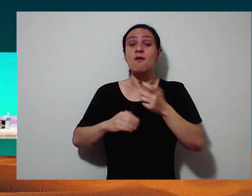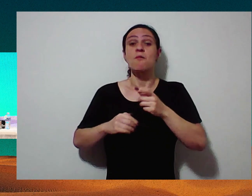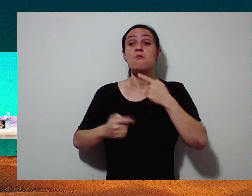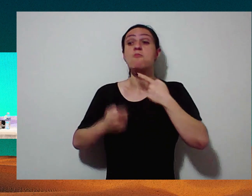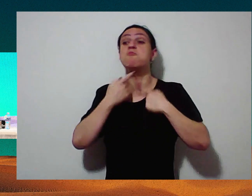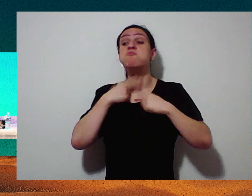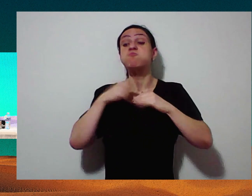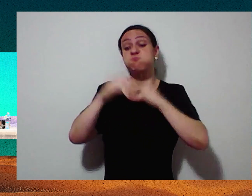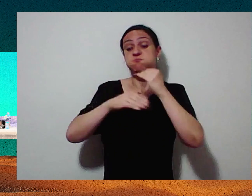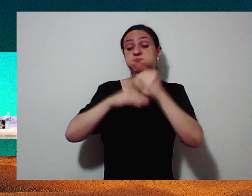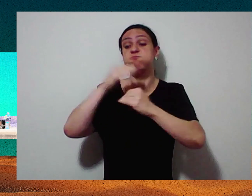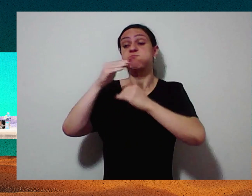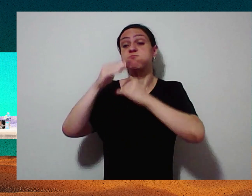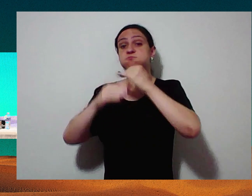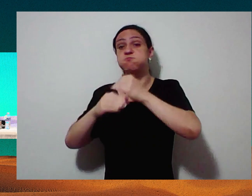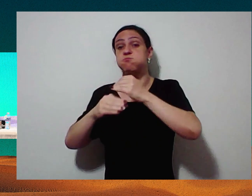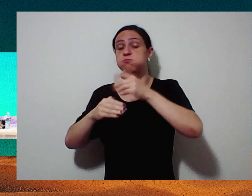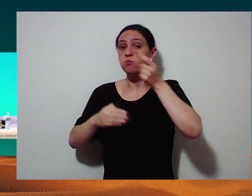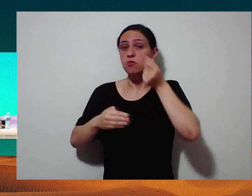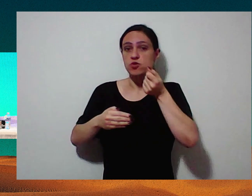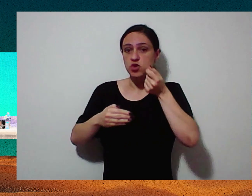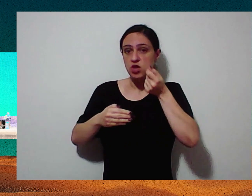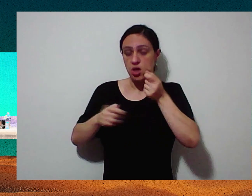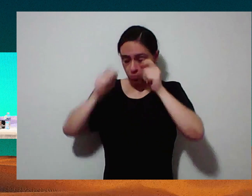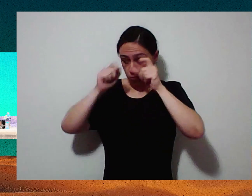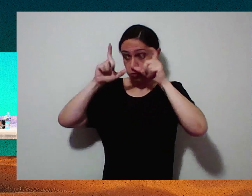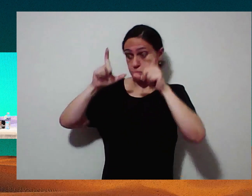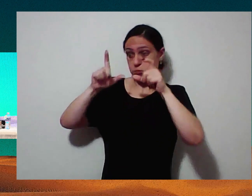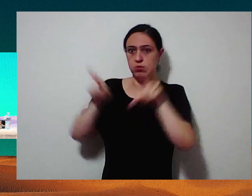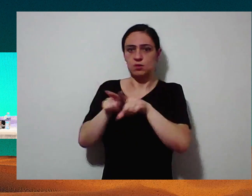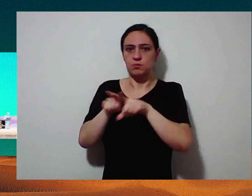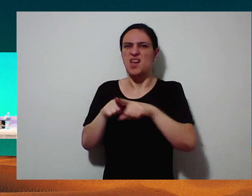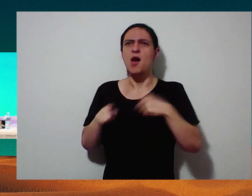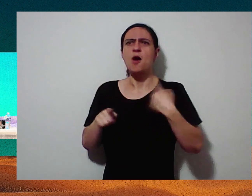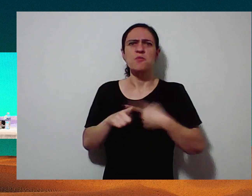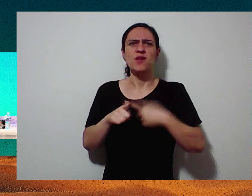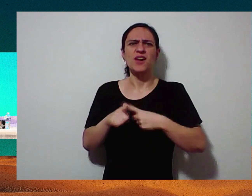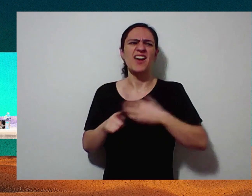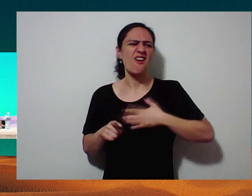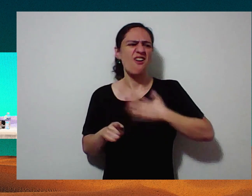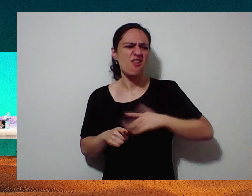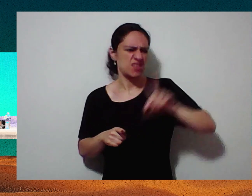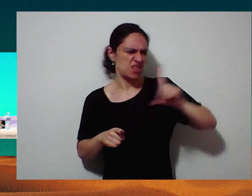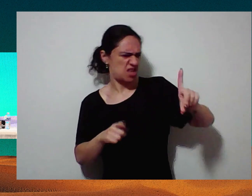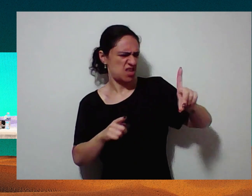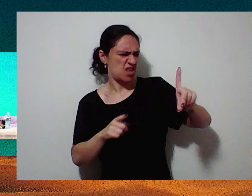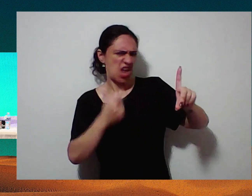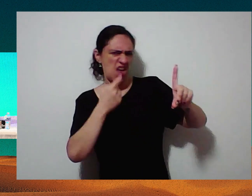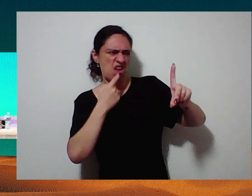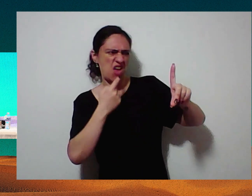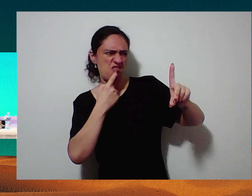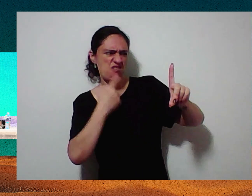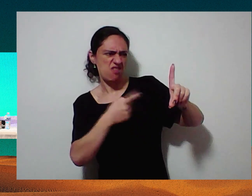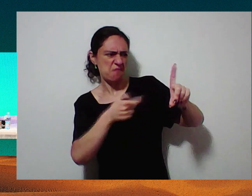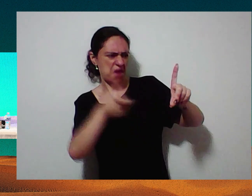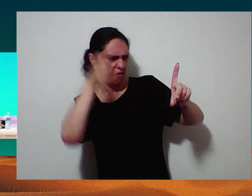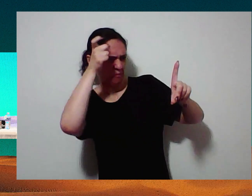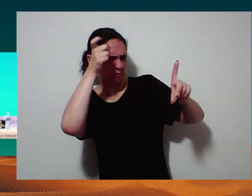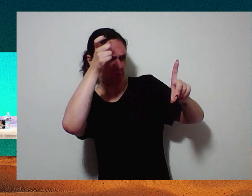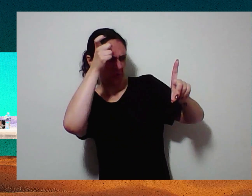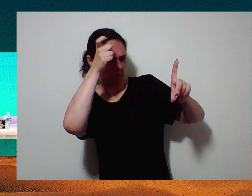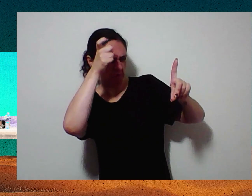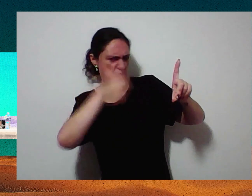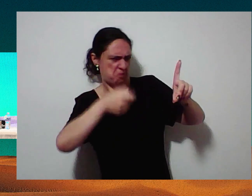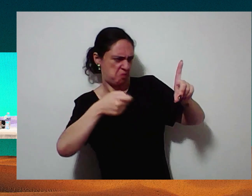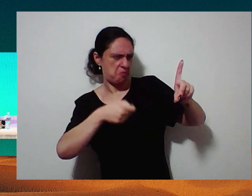diabinho vermelho com os 2 chifres e com um tridente na mão. It is not because people like the devil, that little devil,